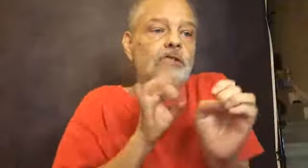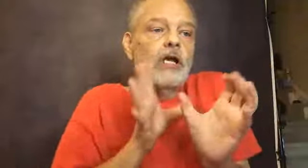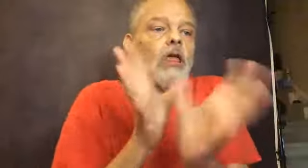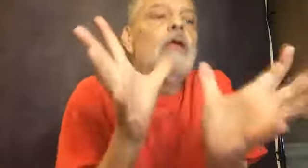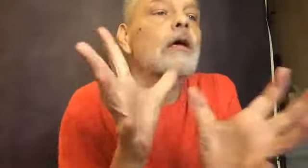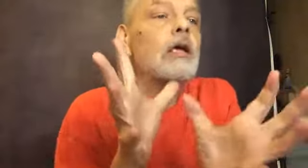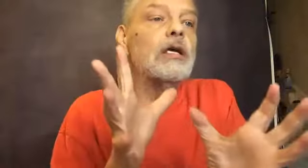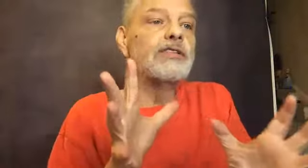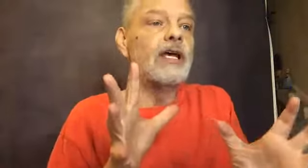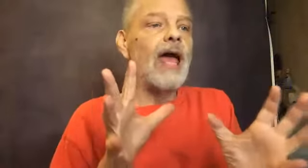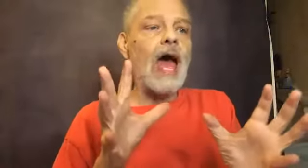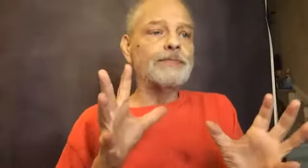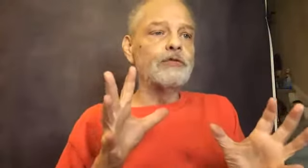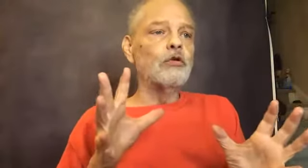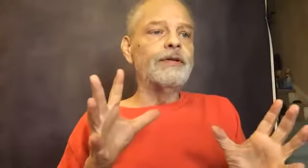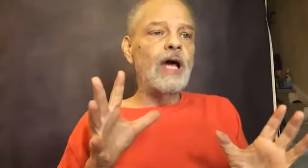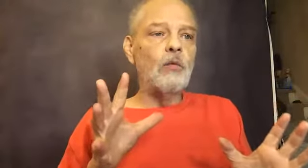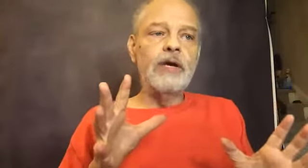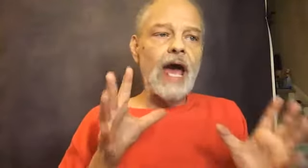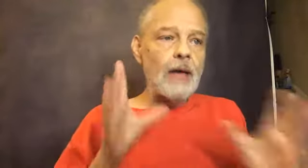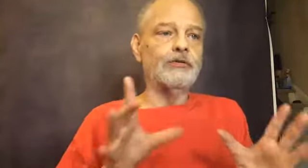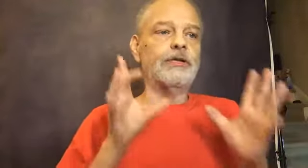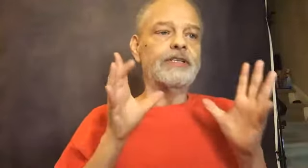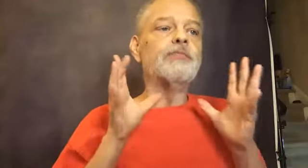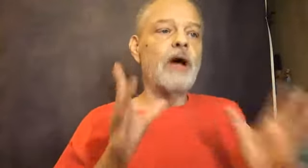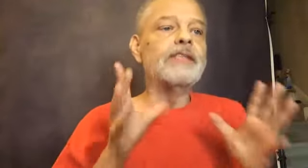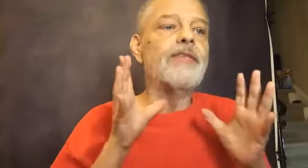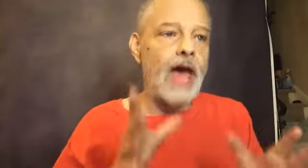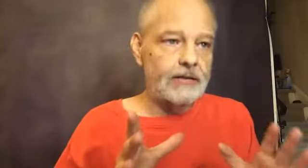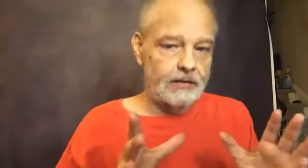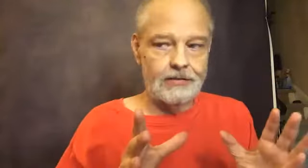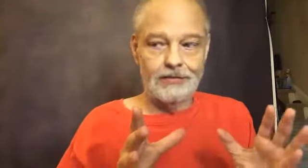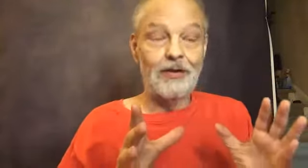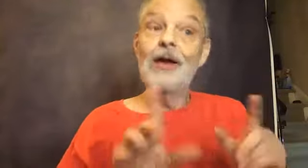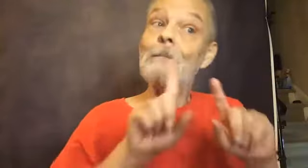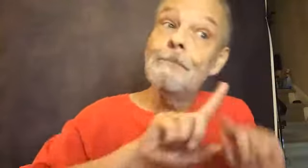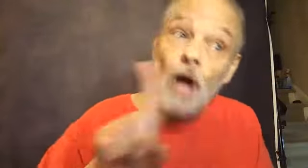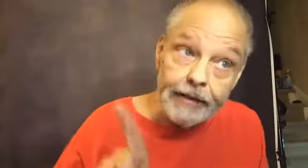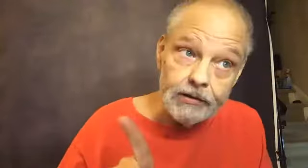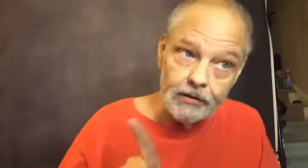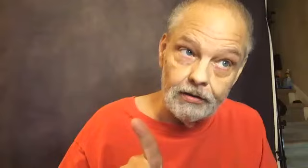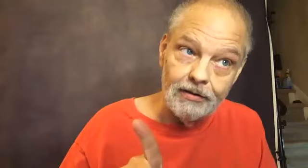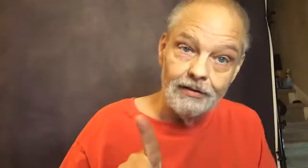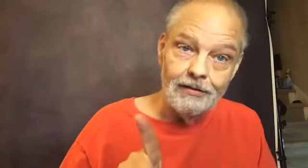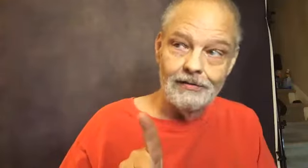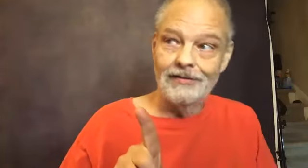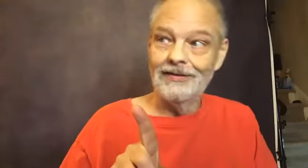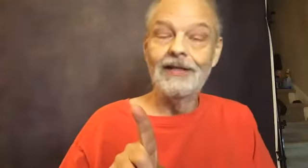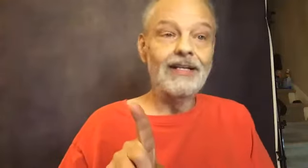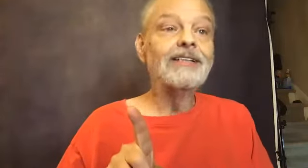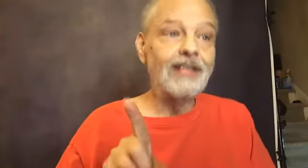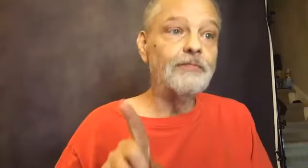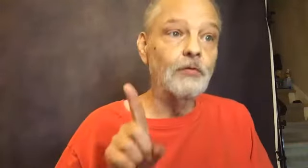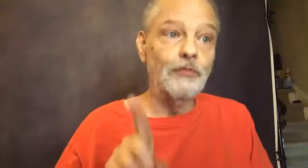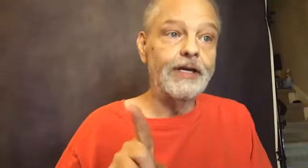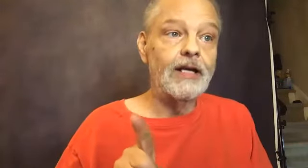like said, absolutely not. We absolutely despise that. But deaf people really kind of